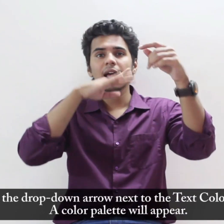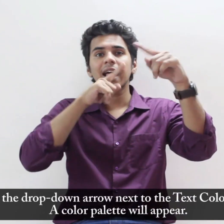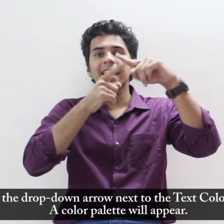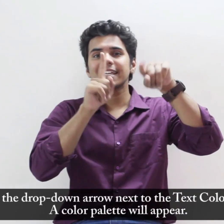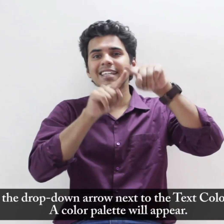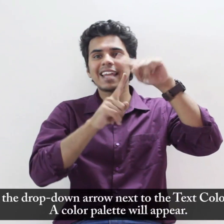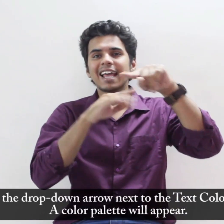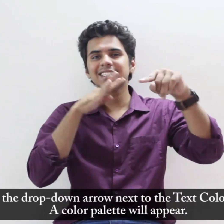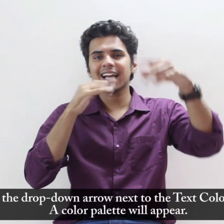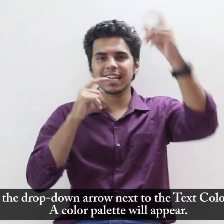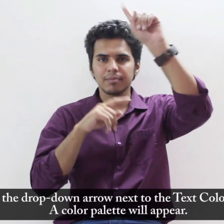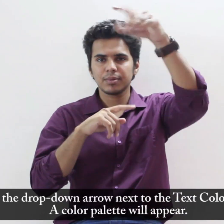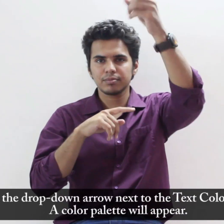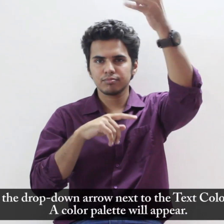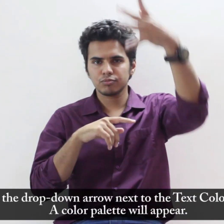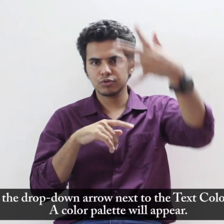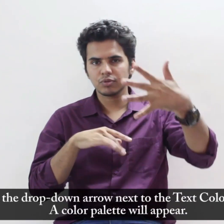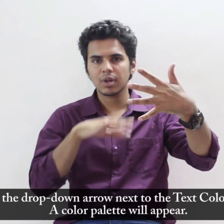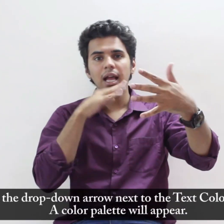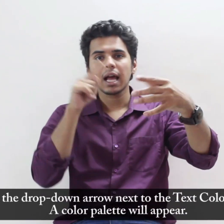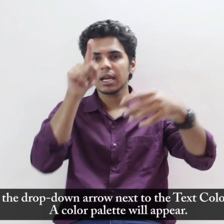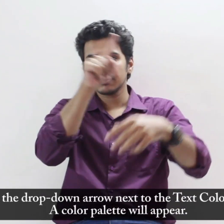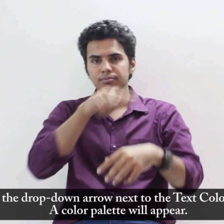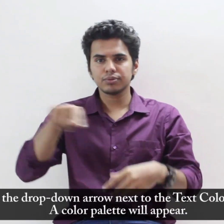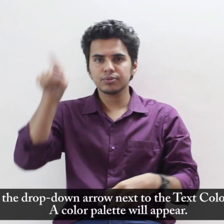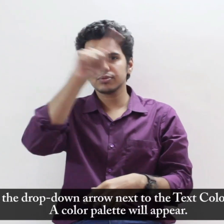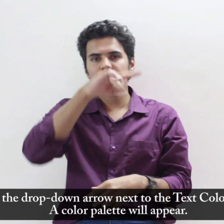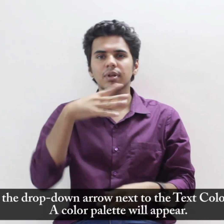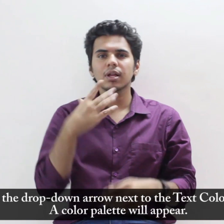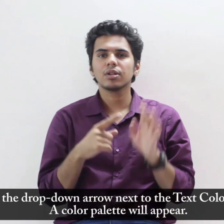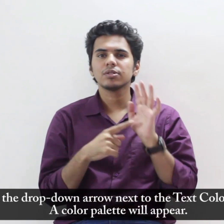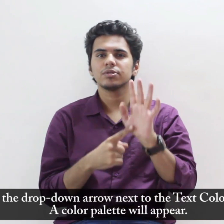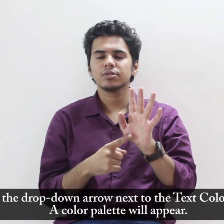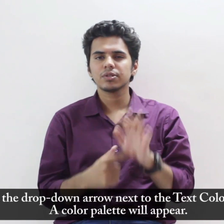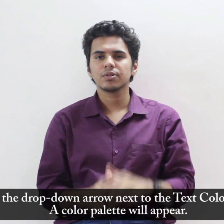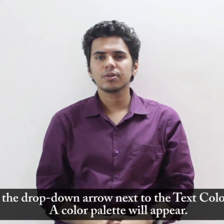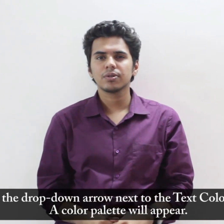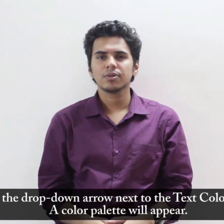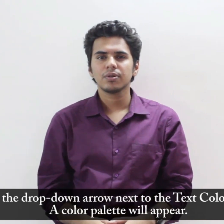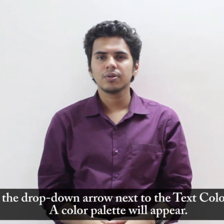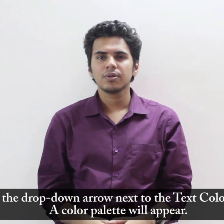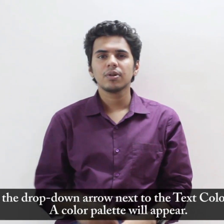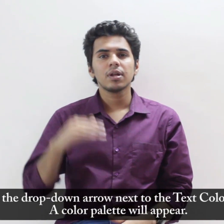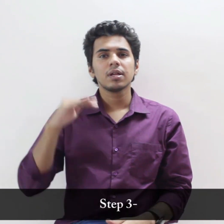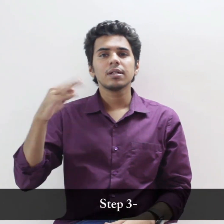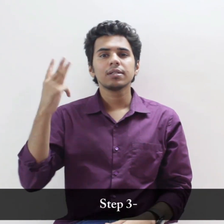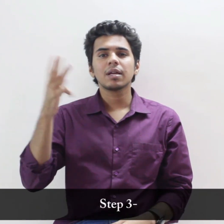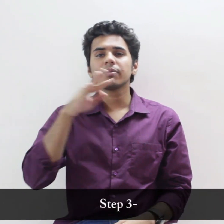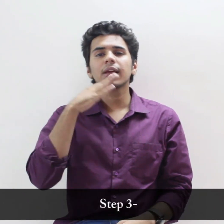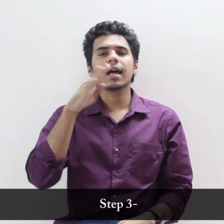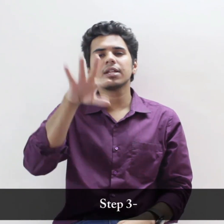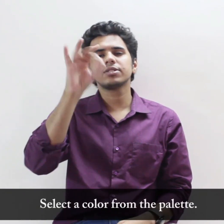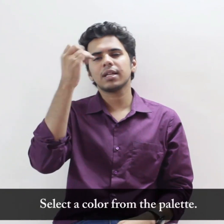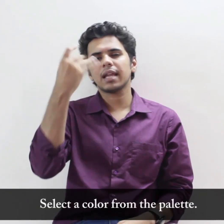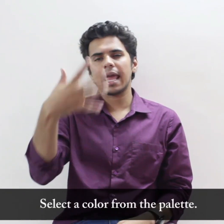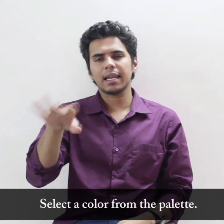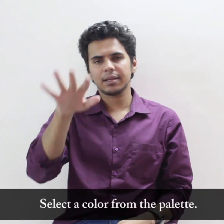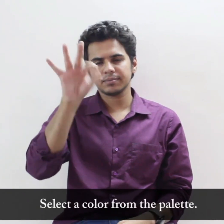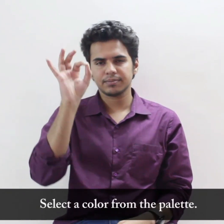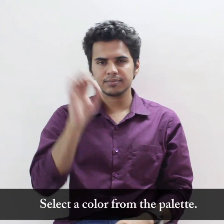the drop-down arrow next to the text color command. A color palette will appear. Step 3.